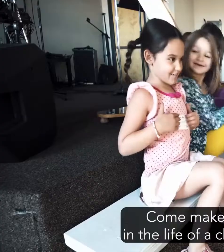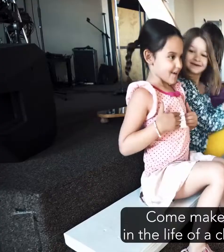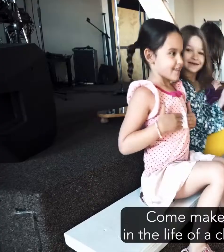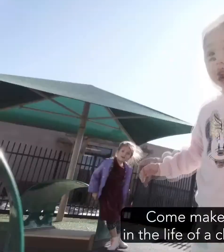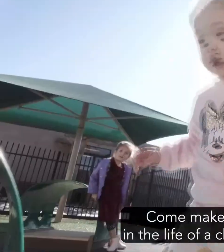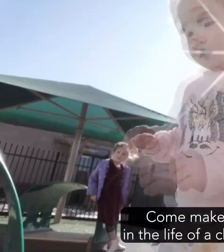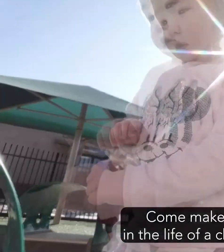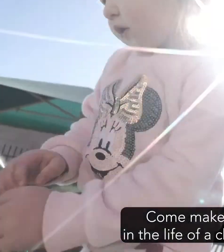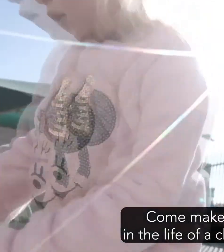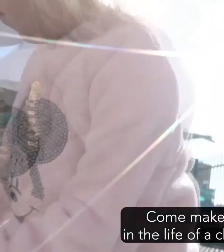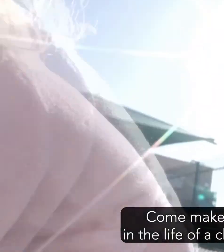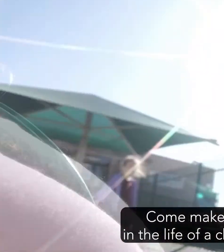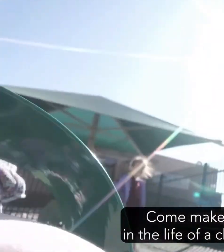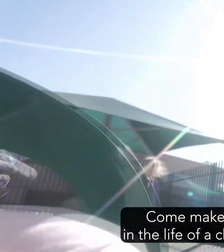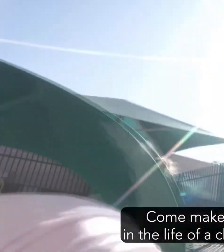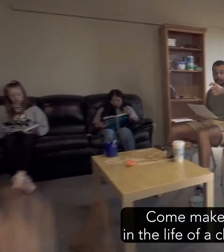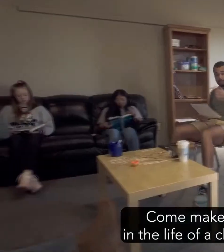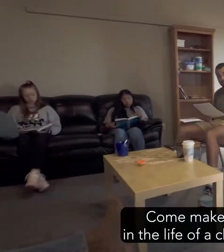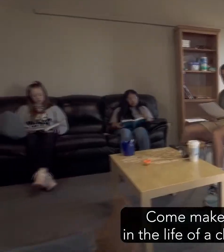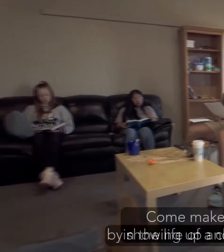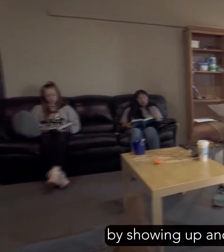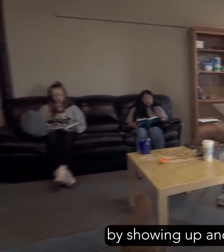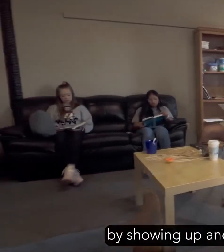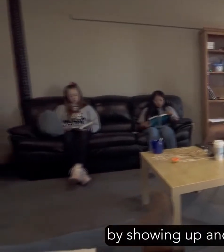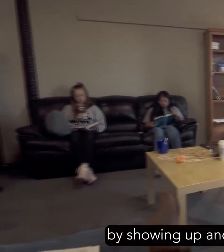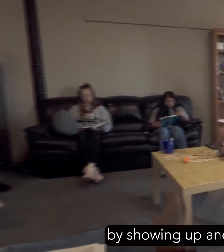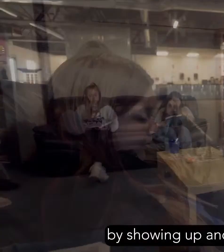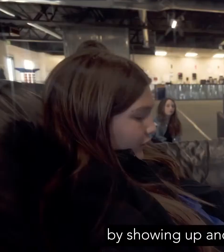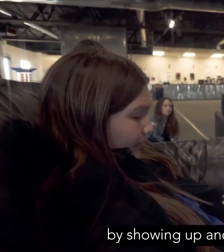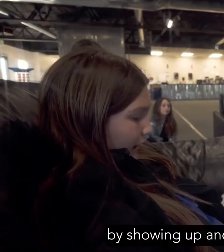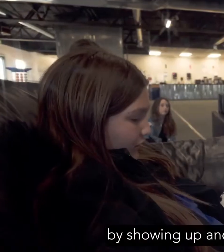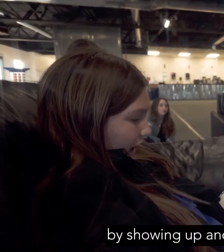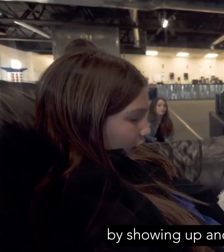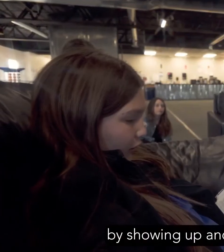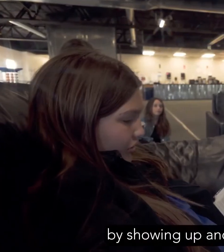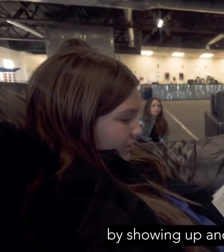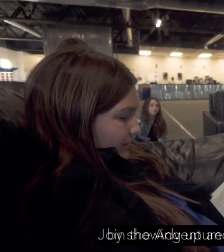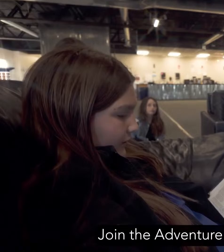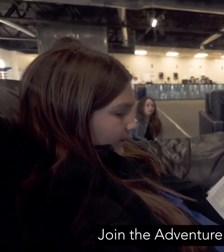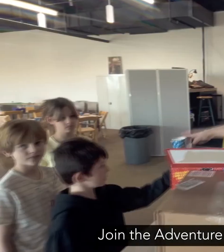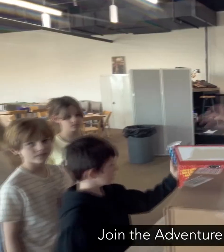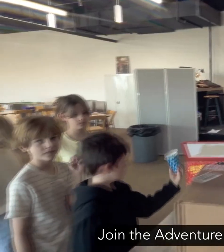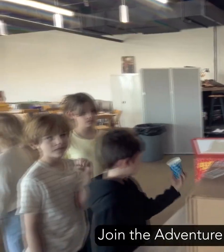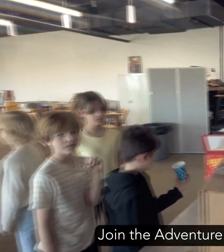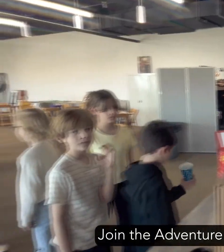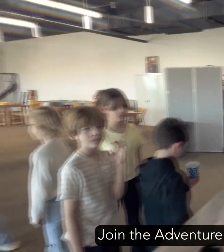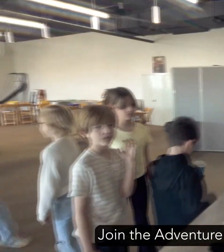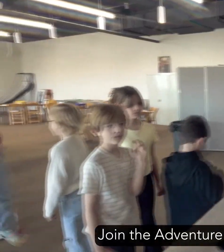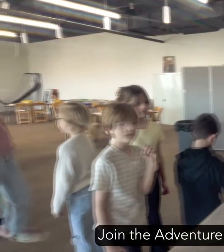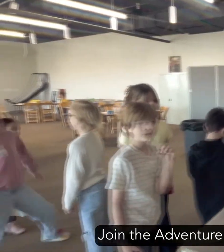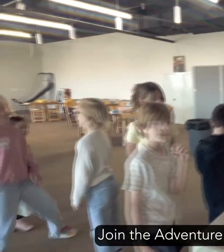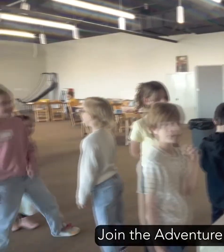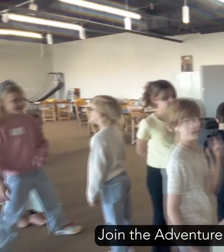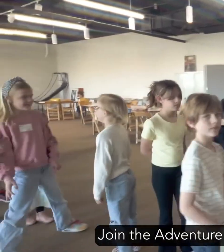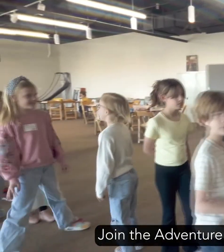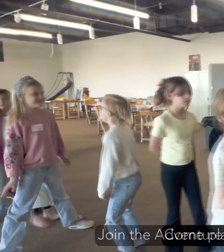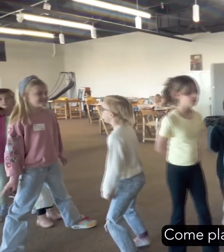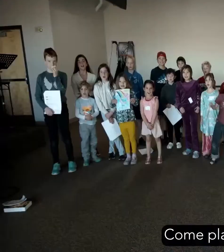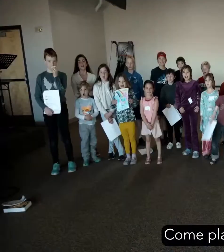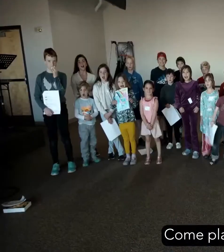Come make a difference in the life of a child or a student by showing up and getting involved. Join the Adventure Center team